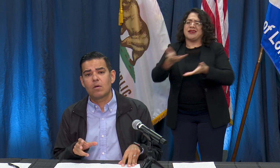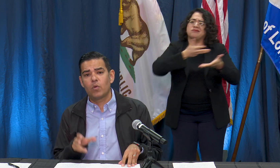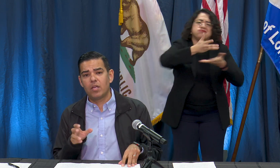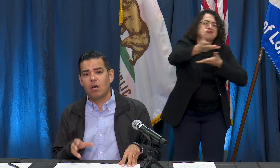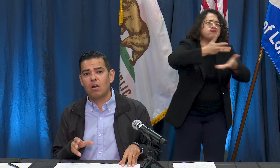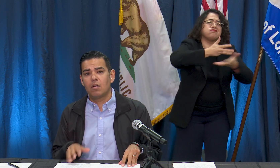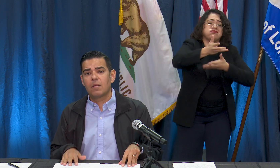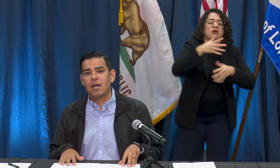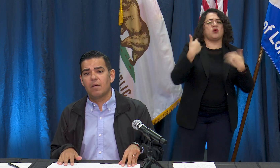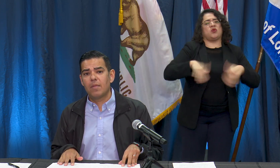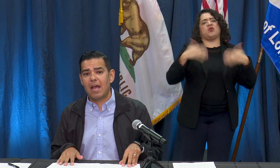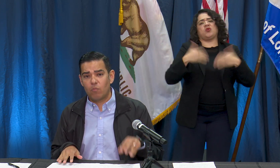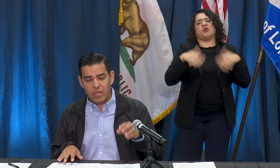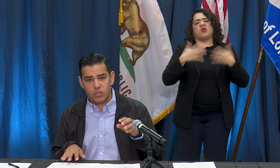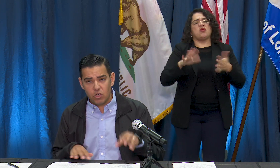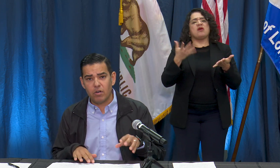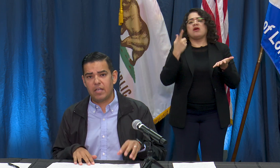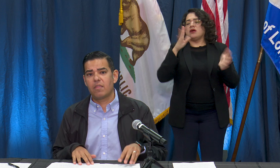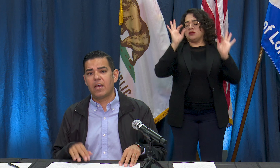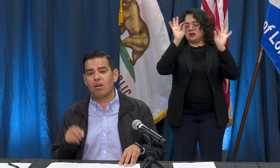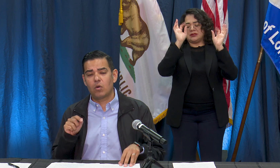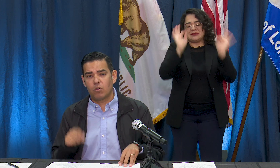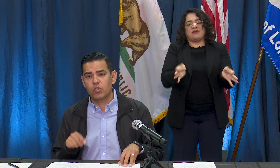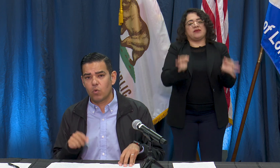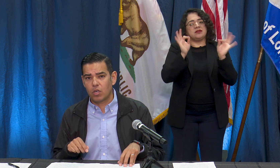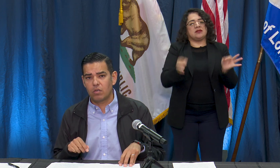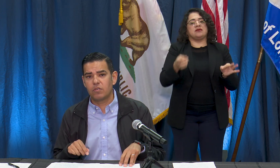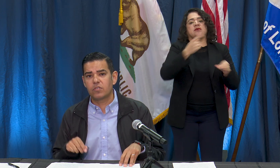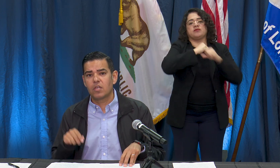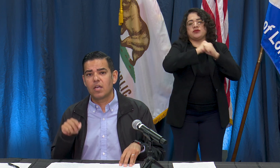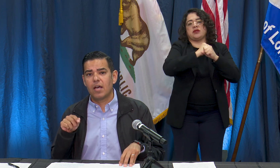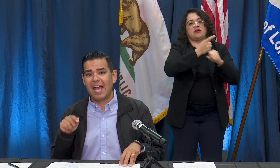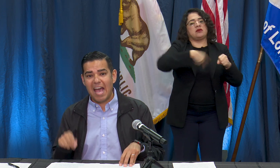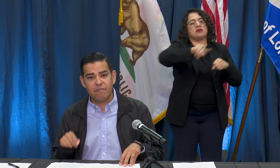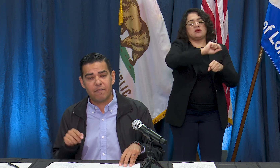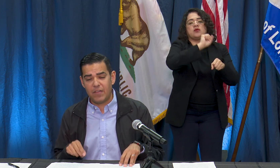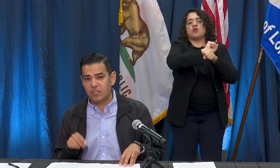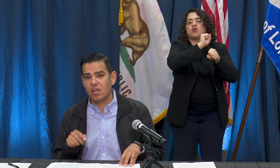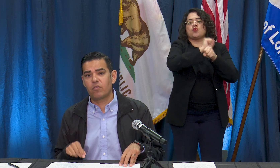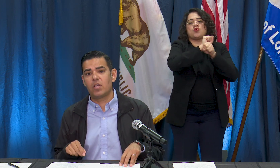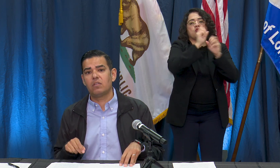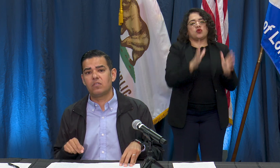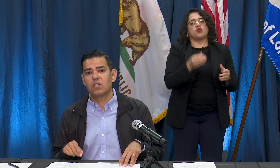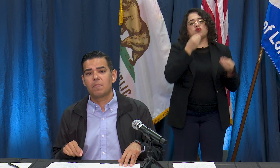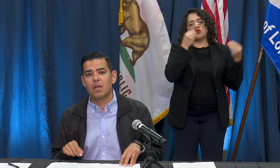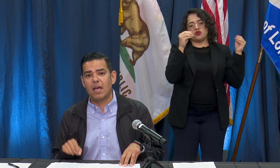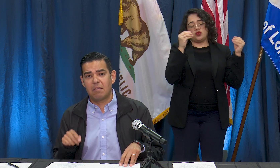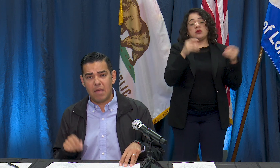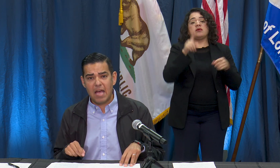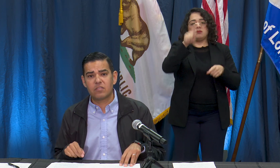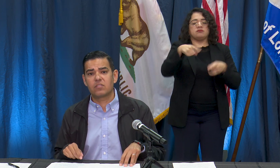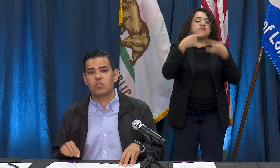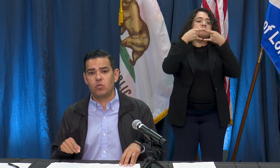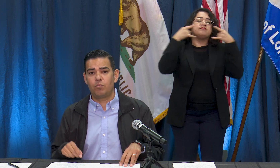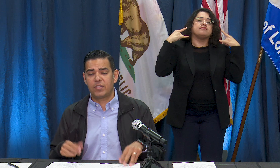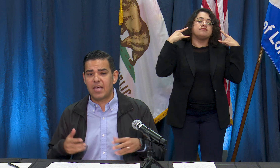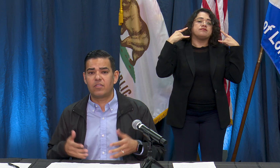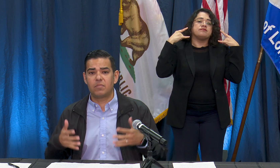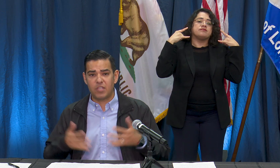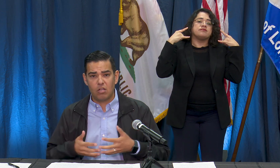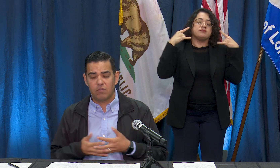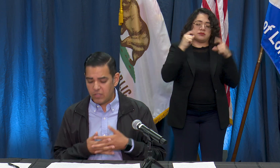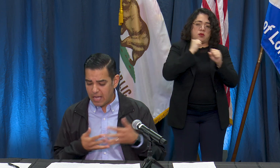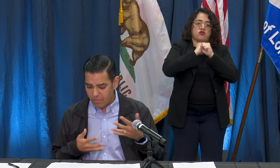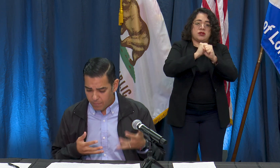order, we are ensuring that our grocery workers have face coverings and masks to